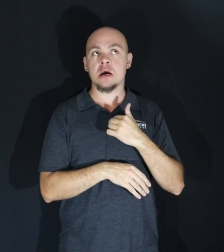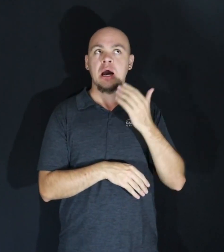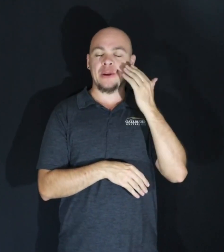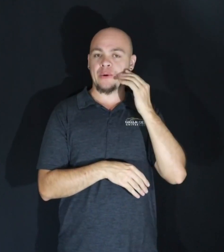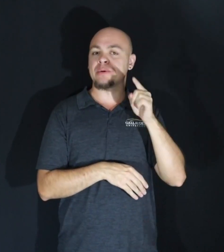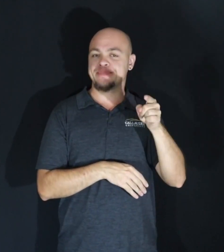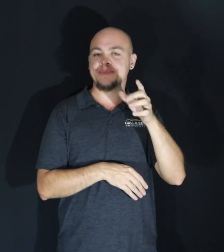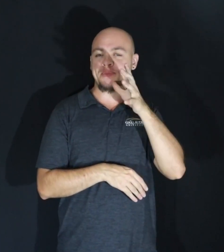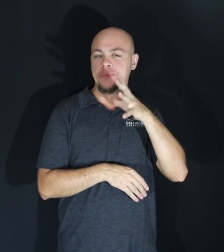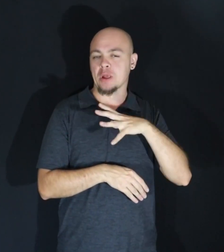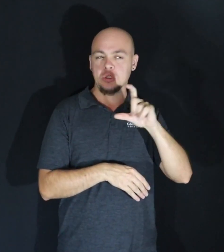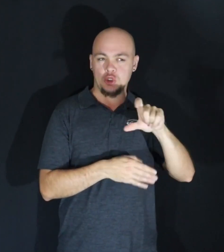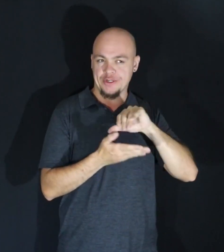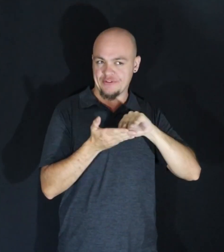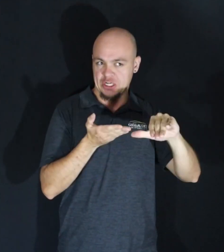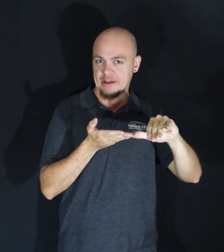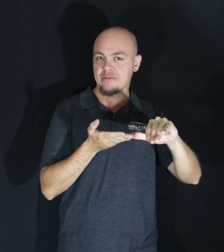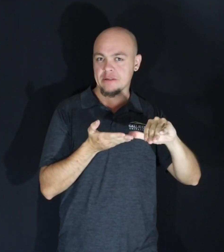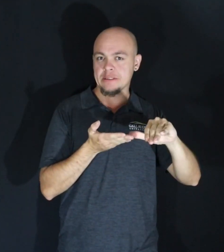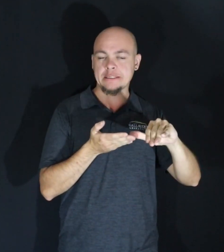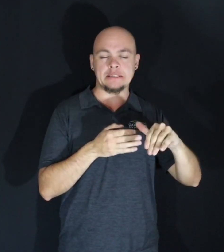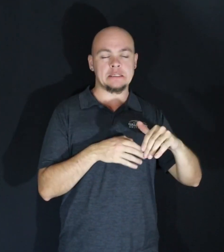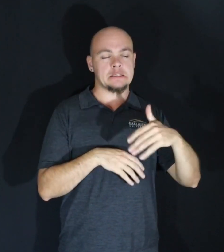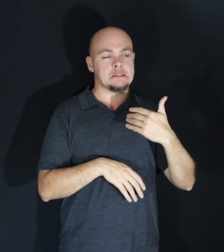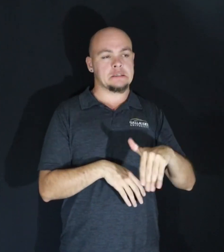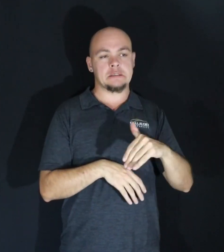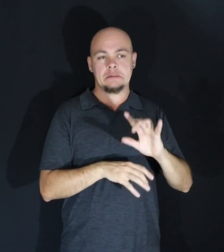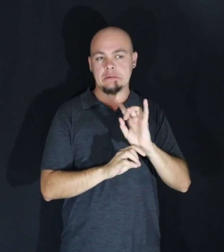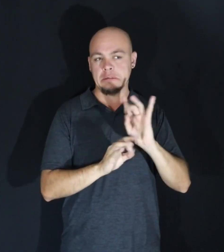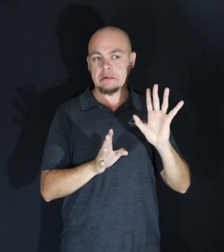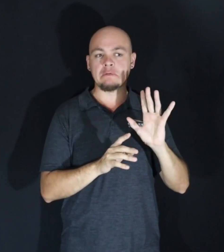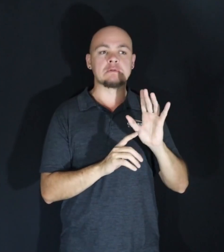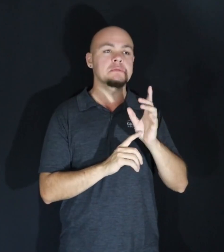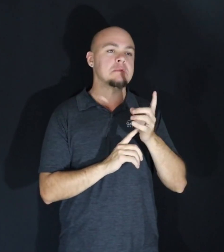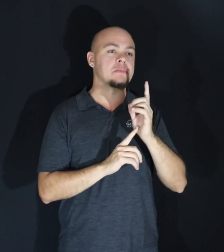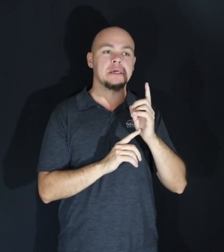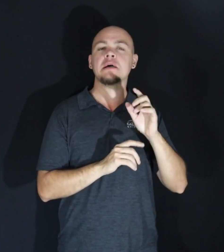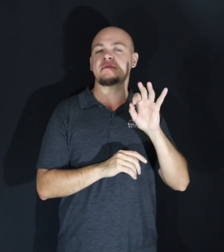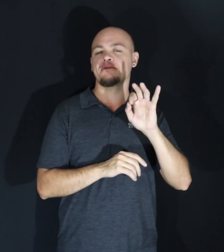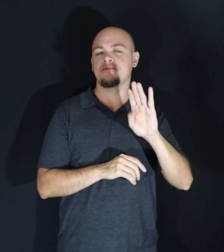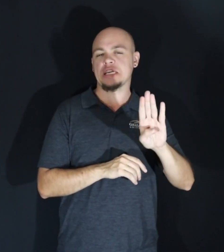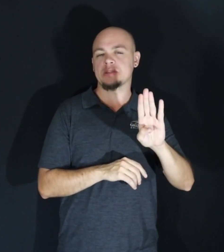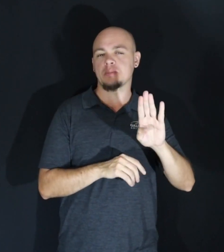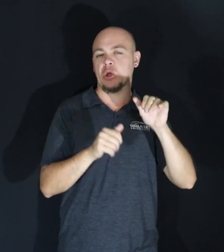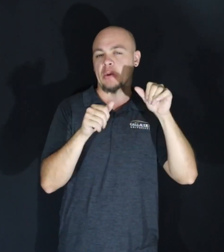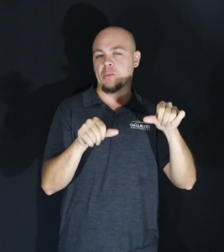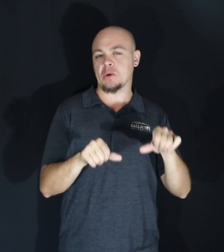her because I had reached an all-time low and made a Facebook post about it.